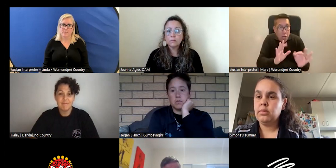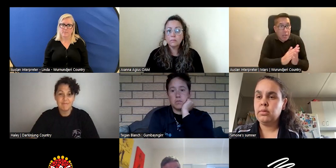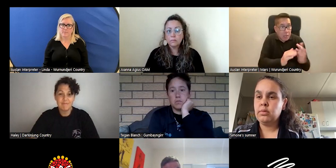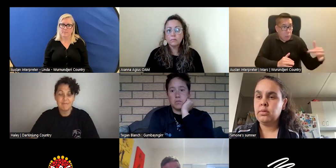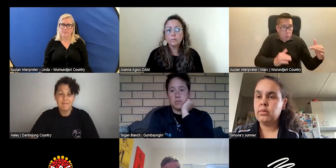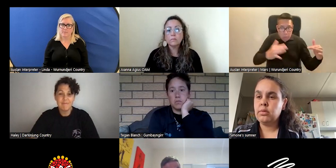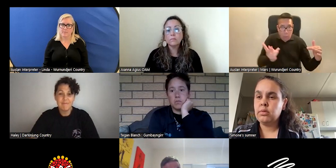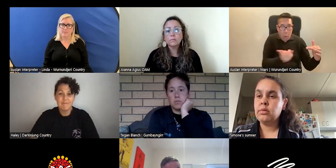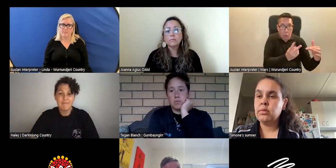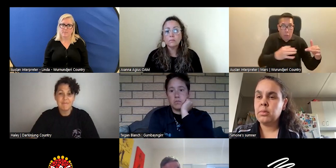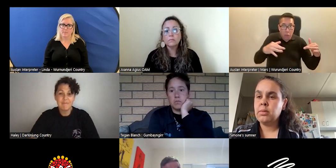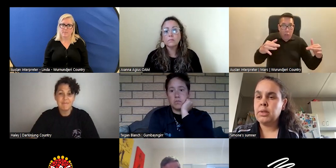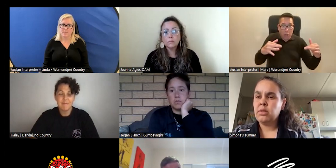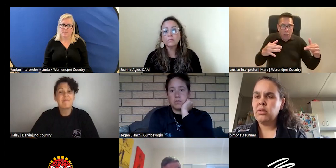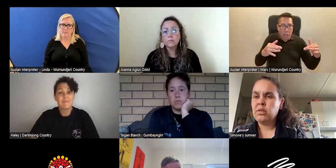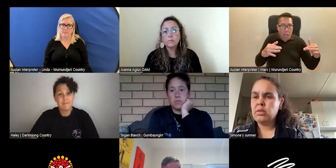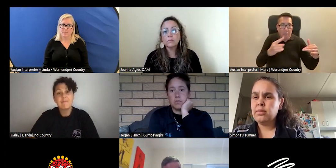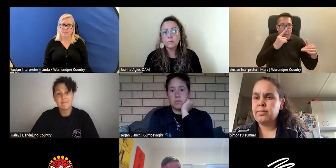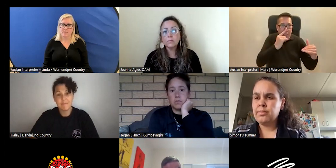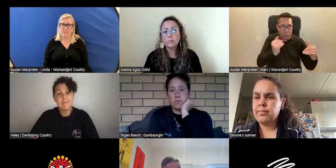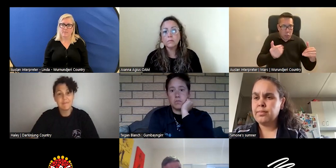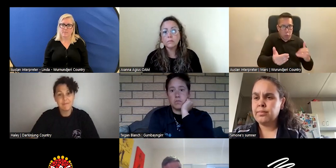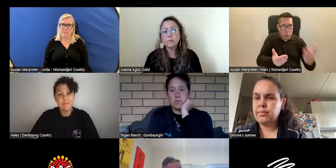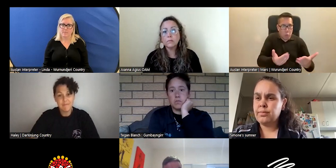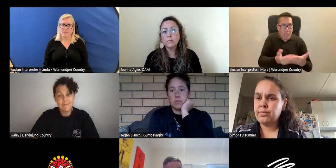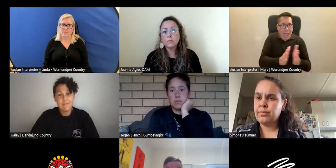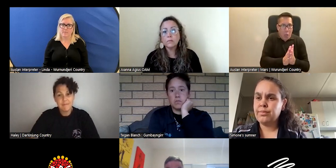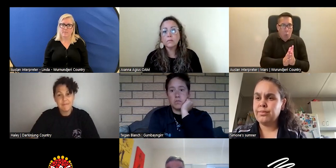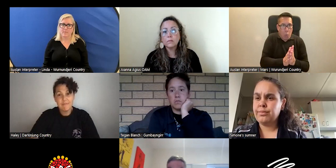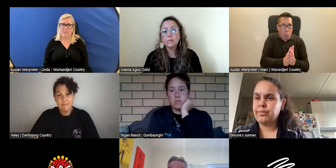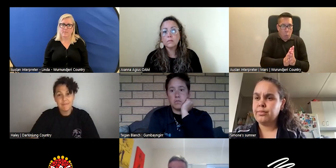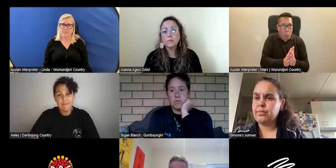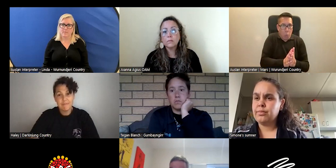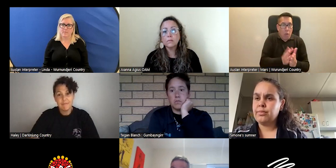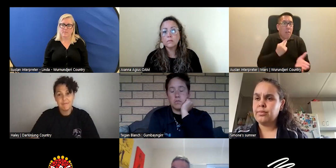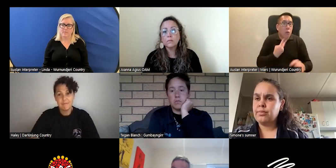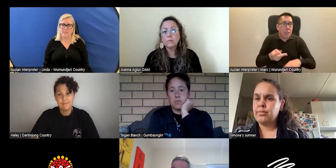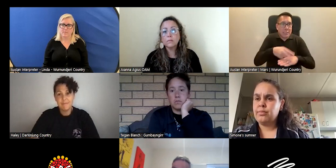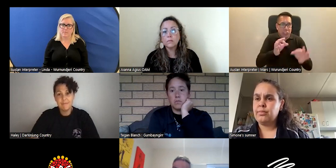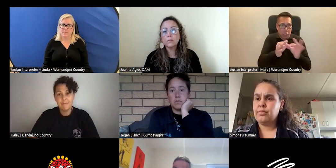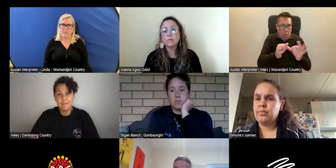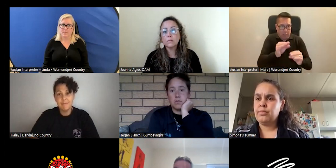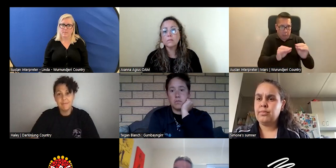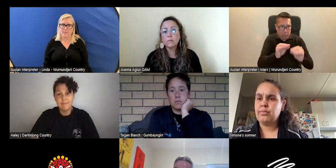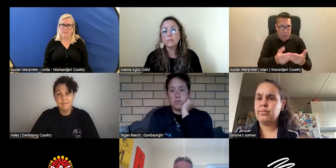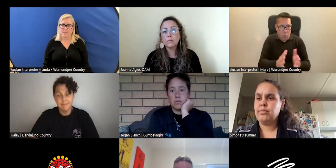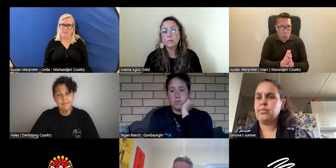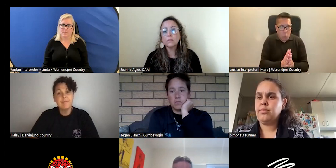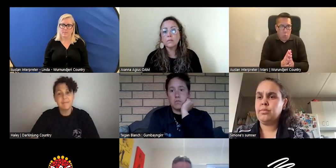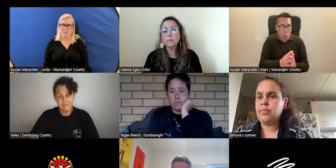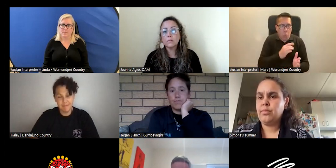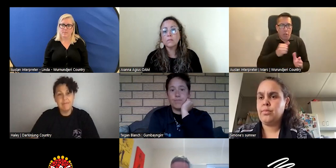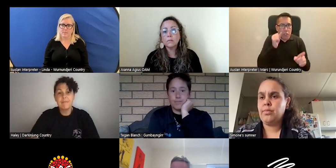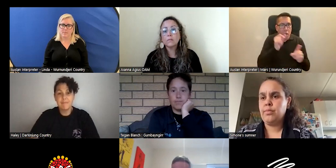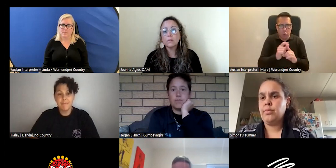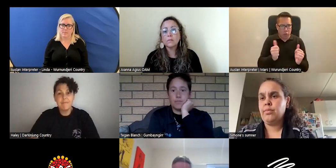parliament have ability to contribute to the way the voice is designed after the referendum. So this stuff about, it's already shaped and